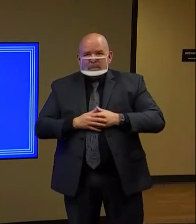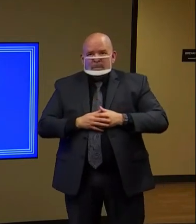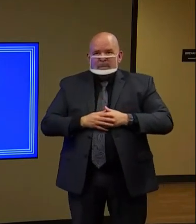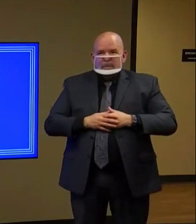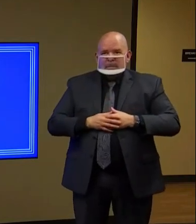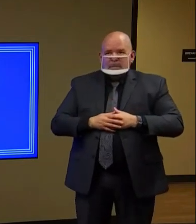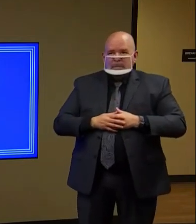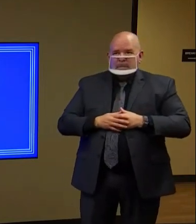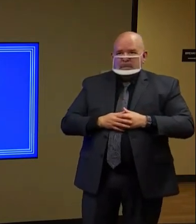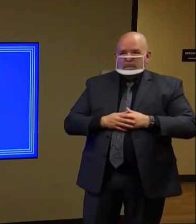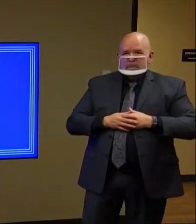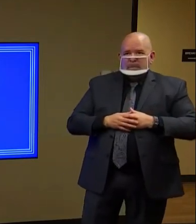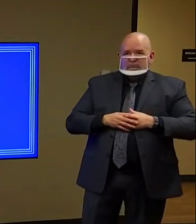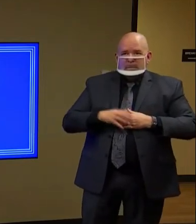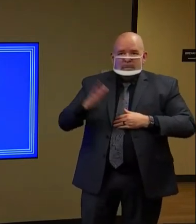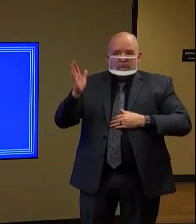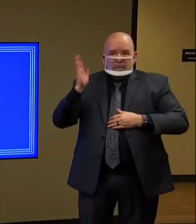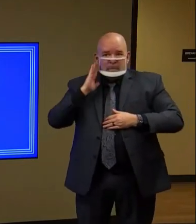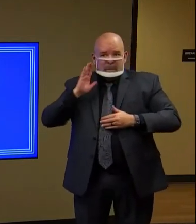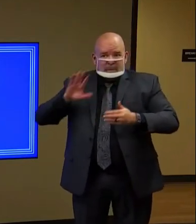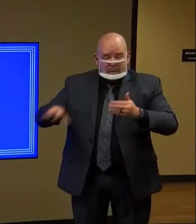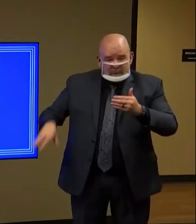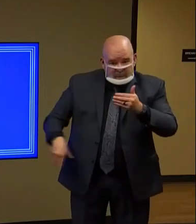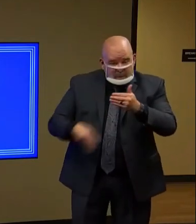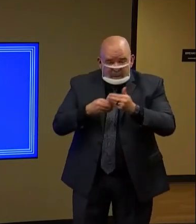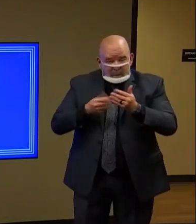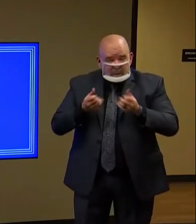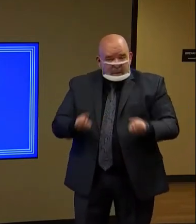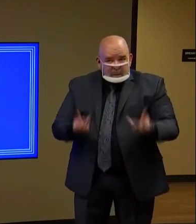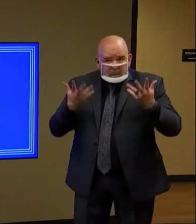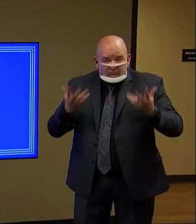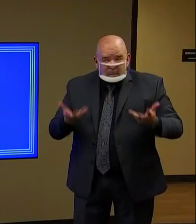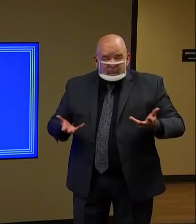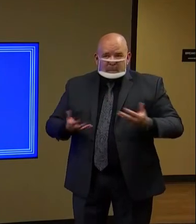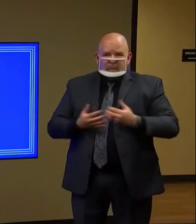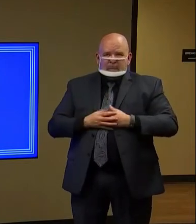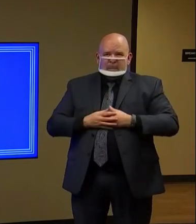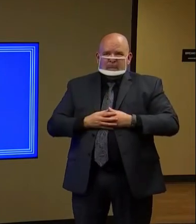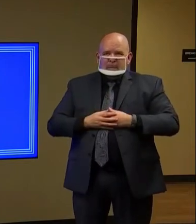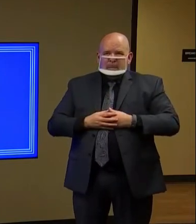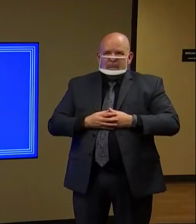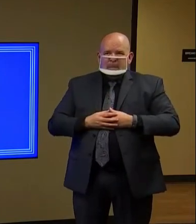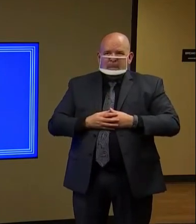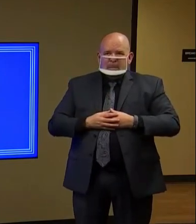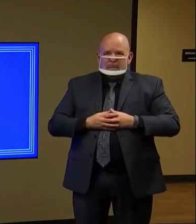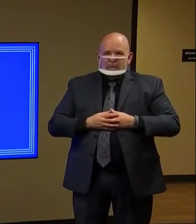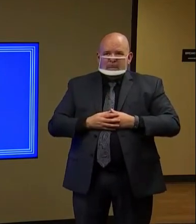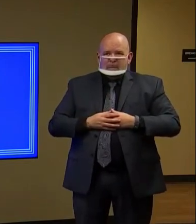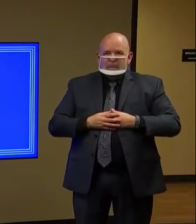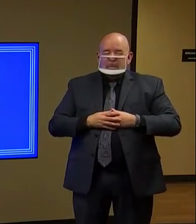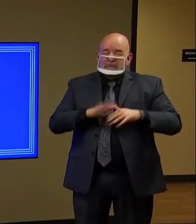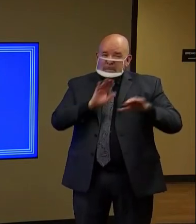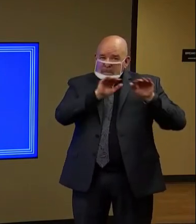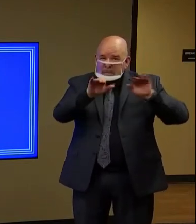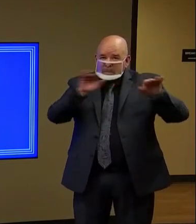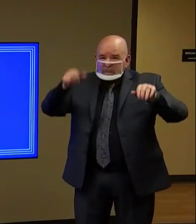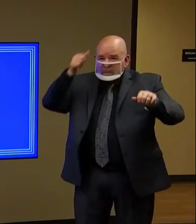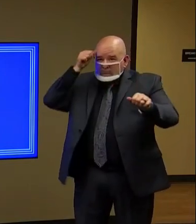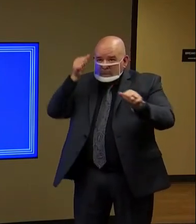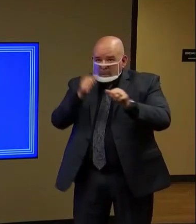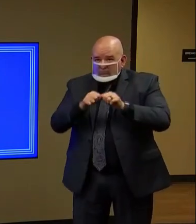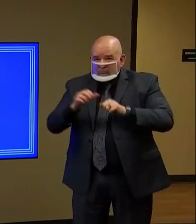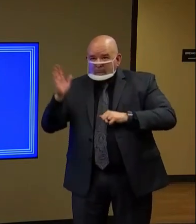beds can be added, if we do that. Remember also, though, when we talk about beds and